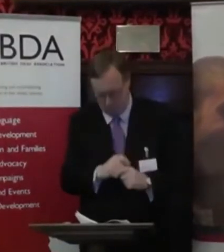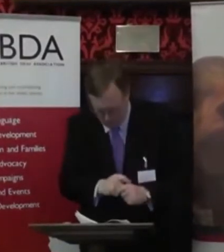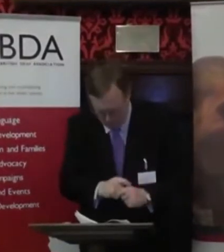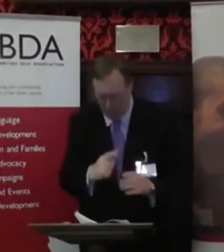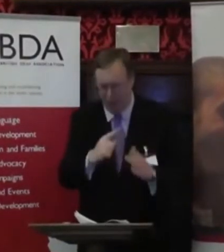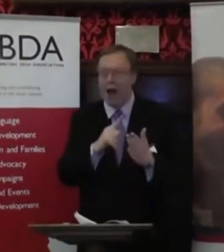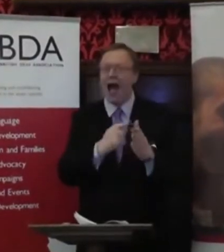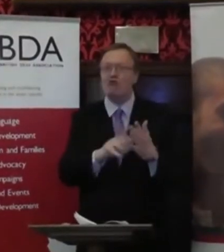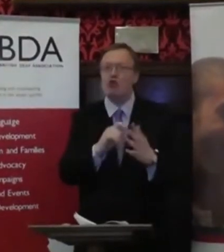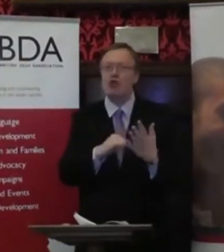important to